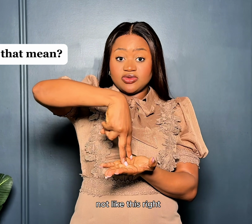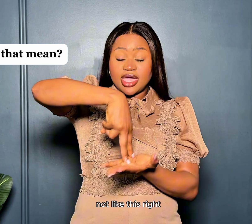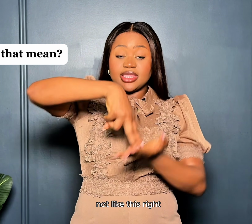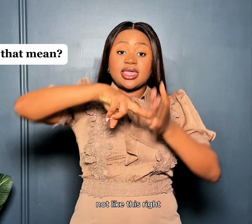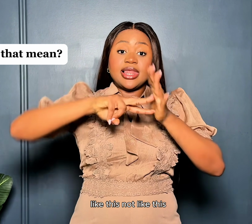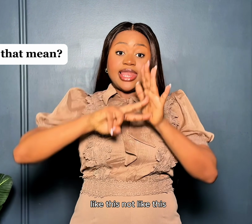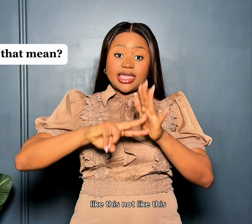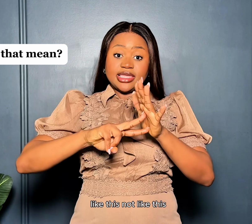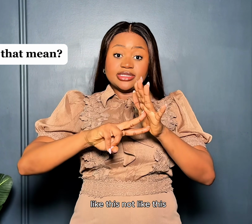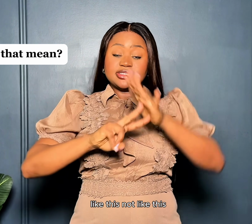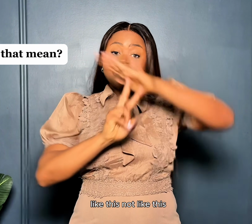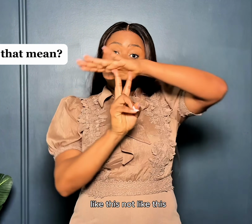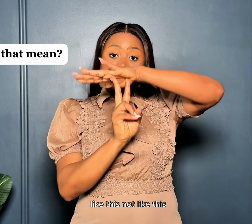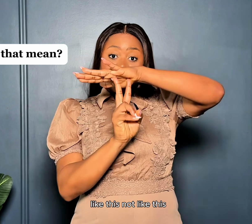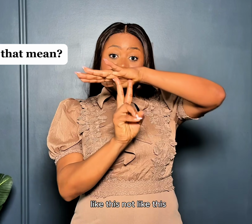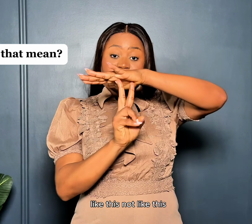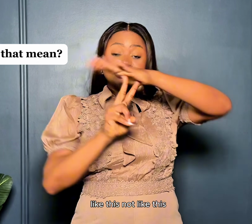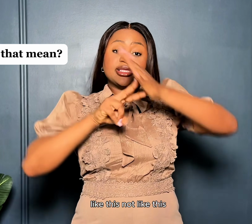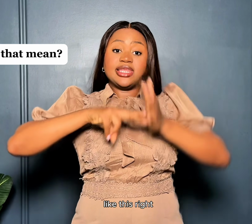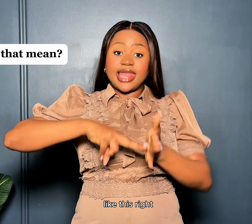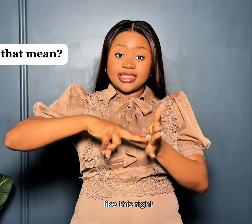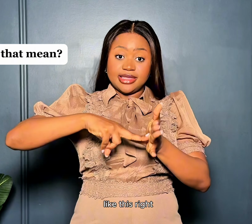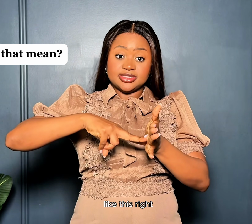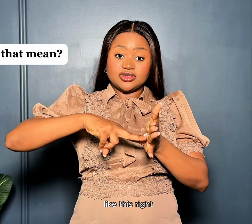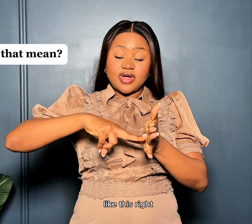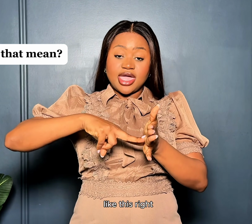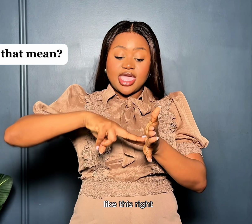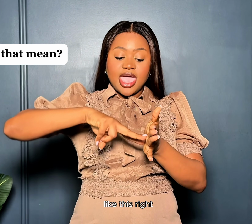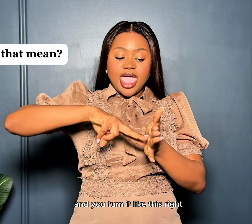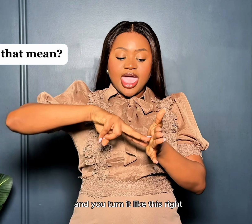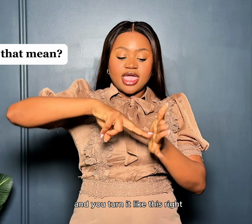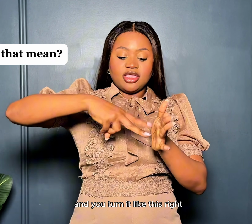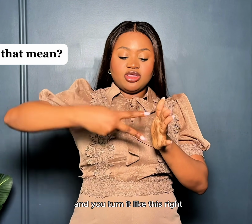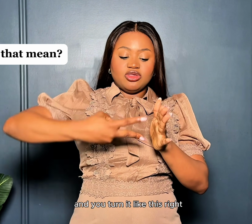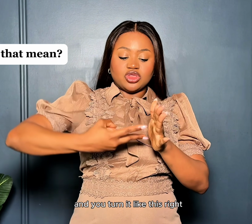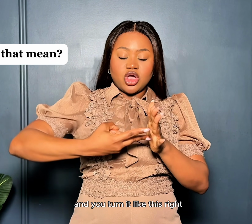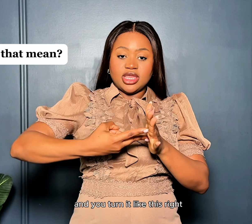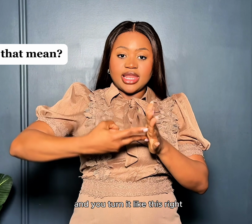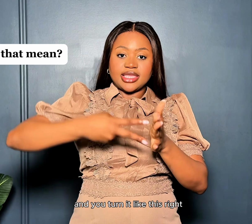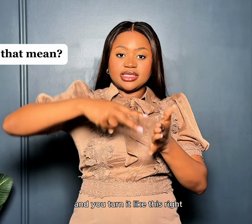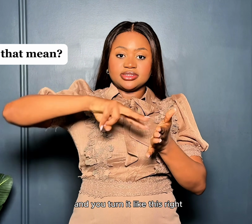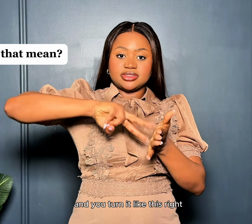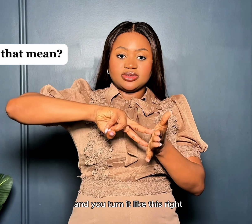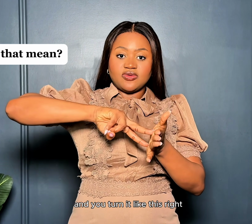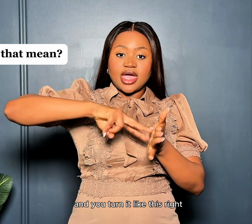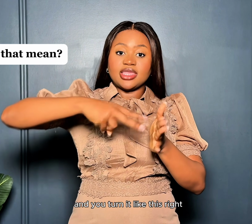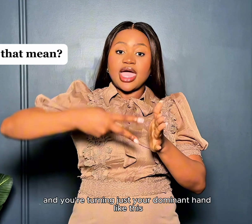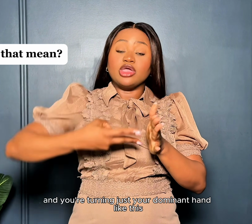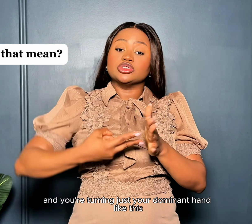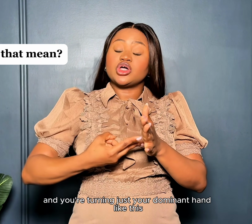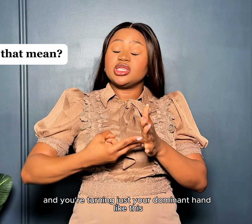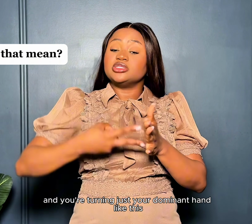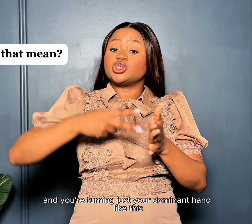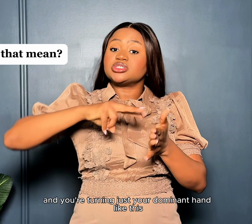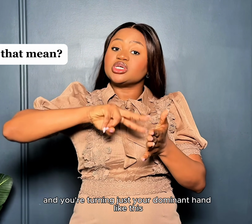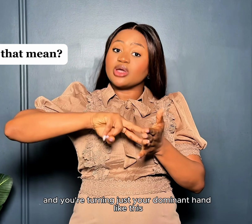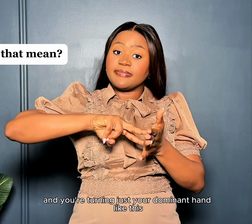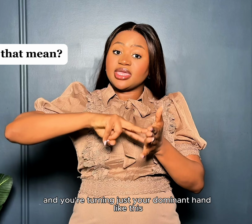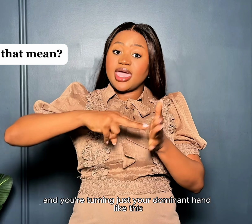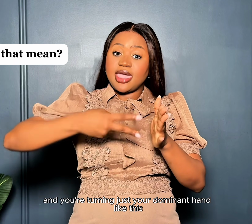right? Like this, not like this, like this, right? And you turn it like this, right? And you're turning just your dominant hand